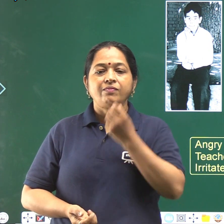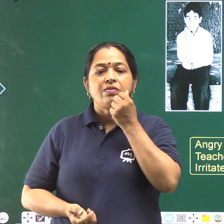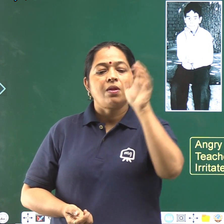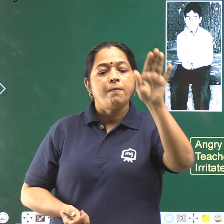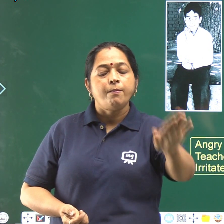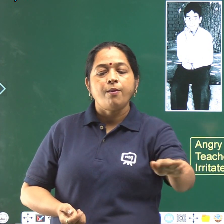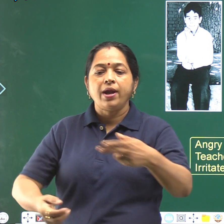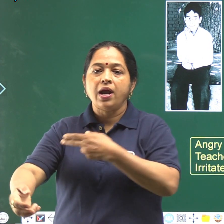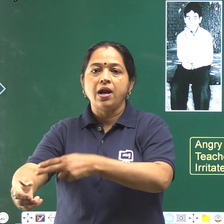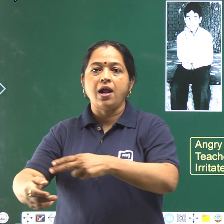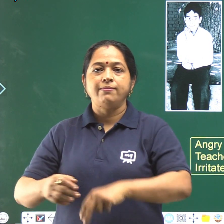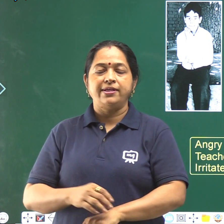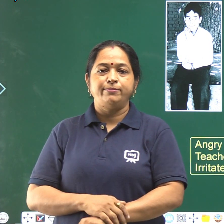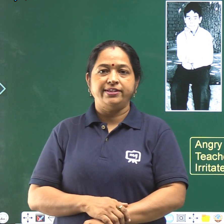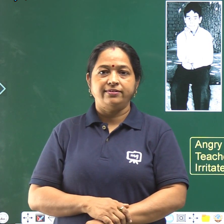Sarbjit.